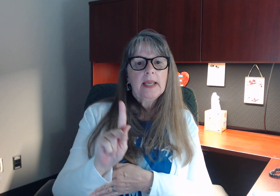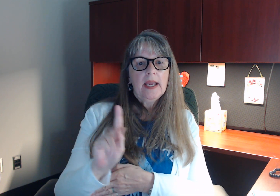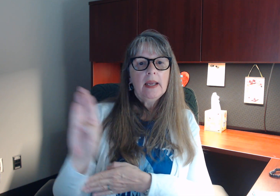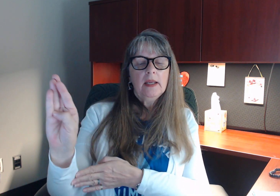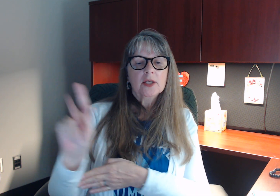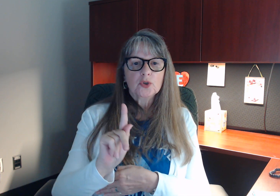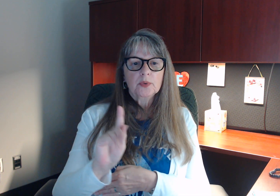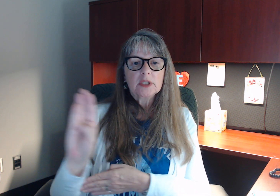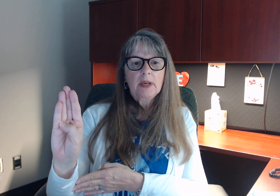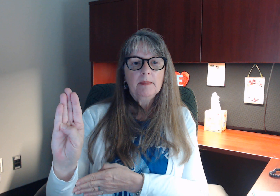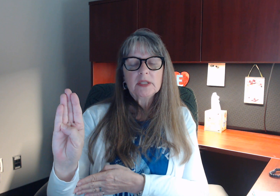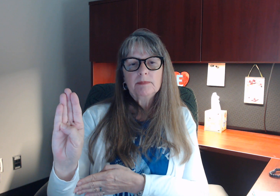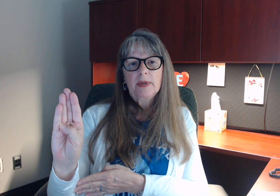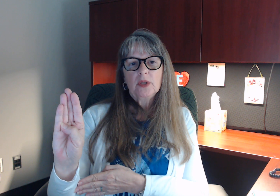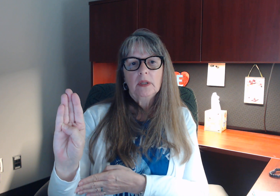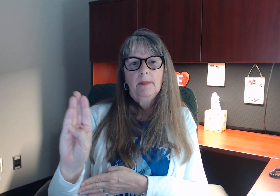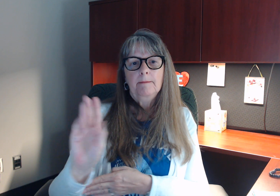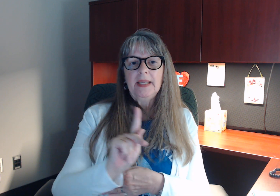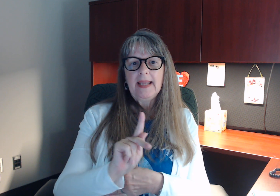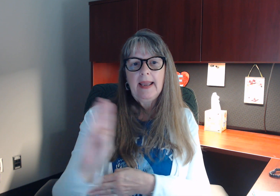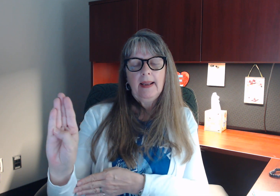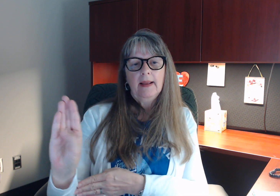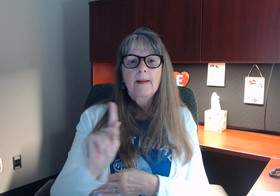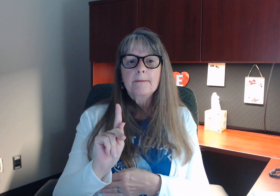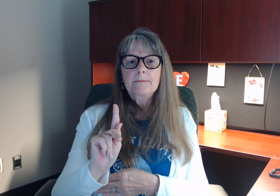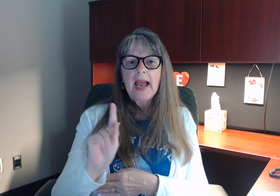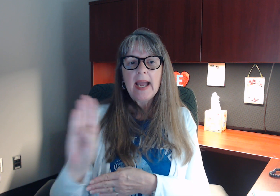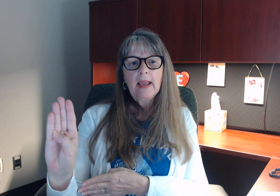B-A-C-K. That's what you're really spelling, but it's basically B-K. Back